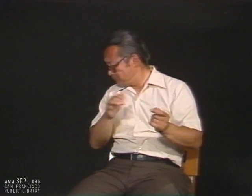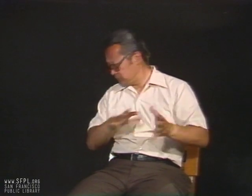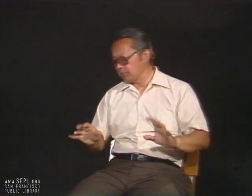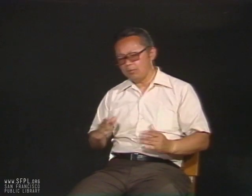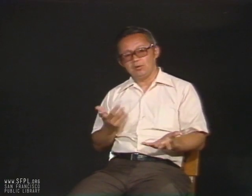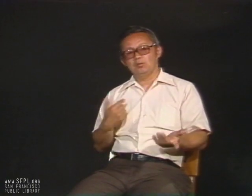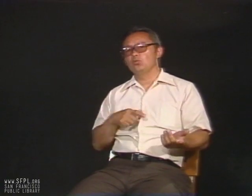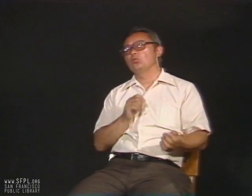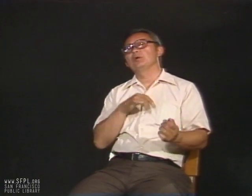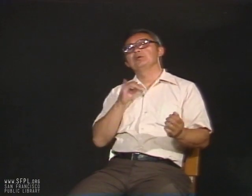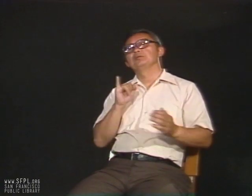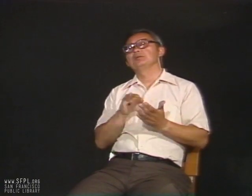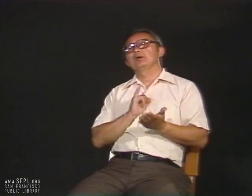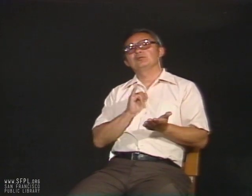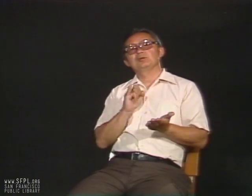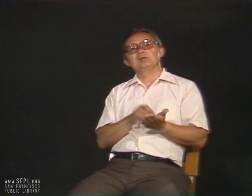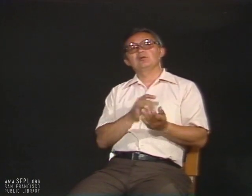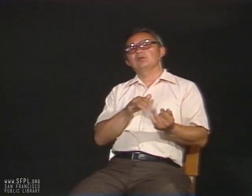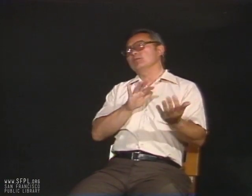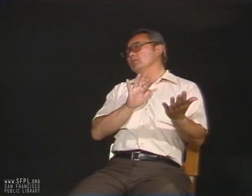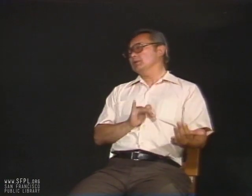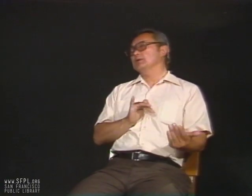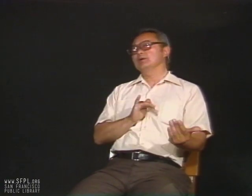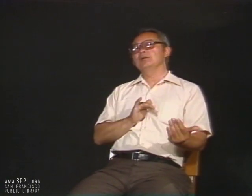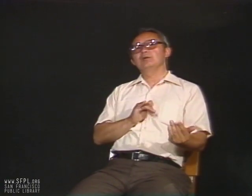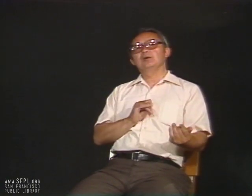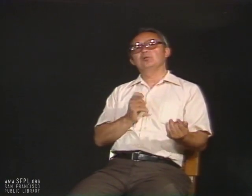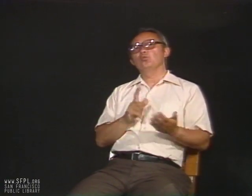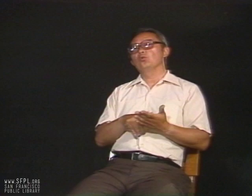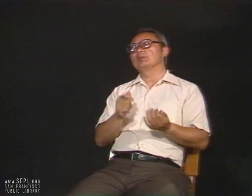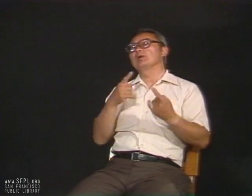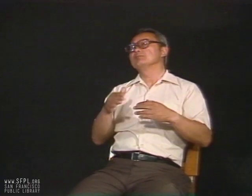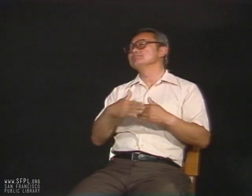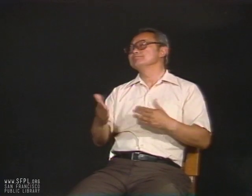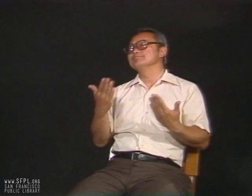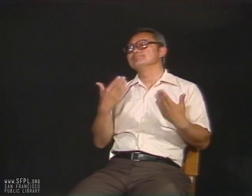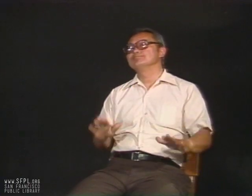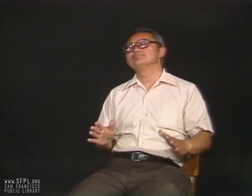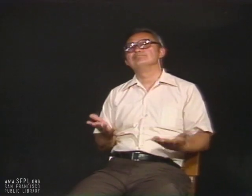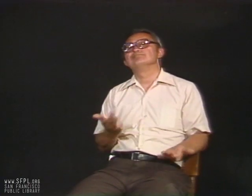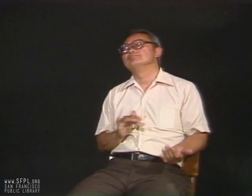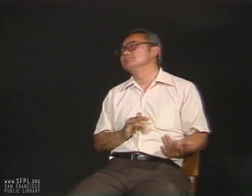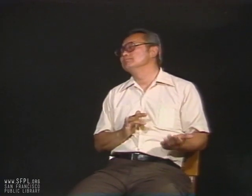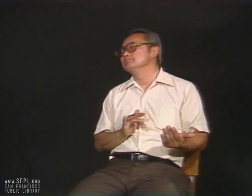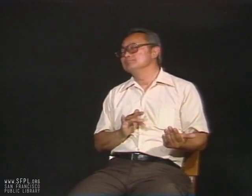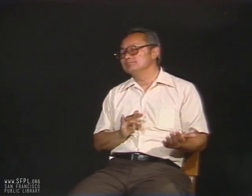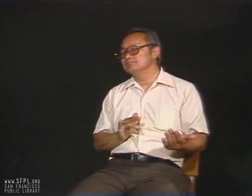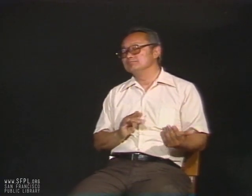where we were going, or even the time we were leaving. All I could do was just wait.